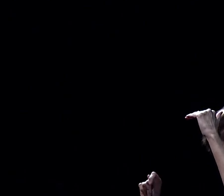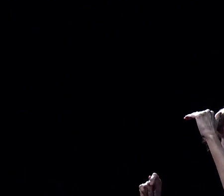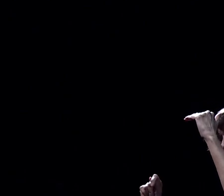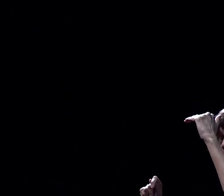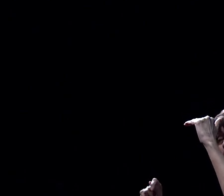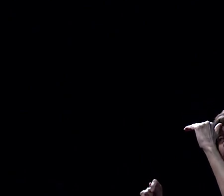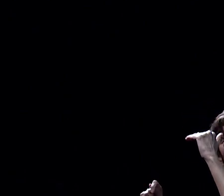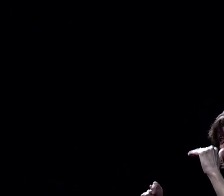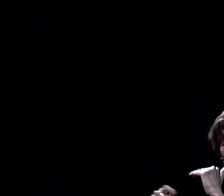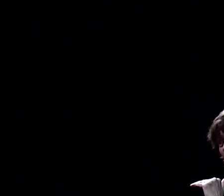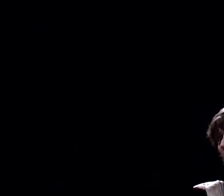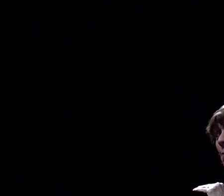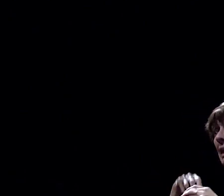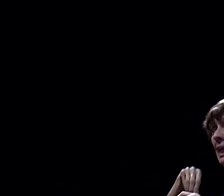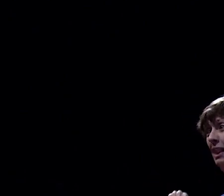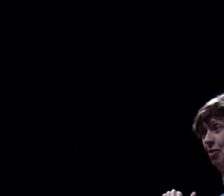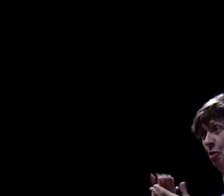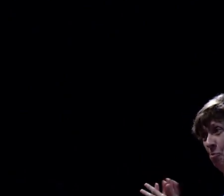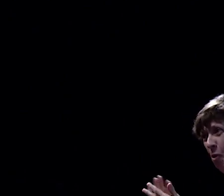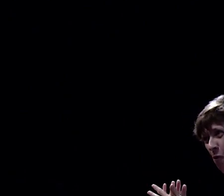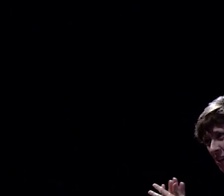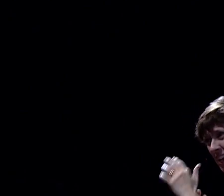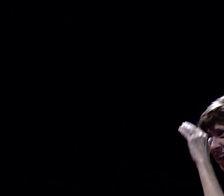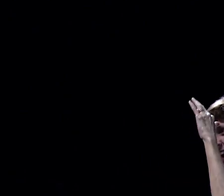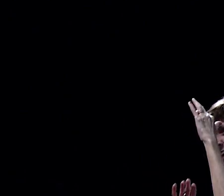here if I get to be in the movie." So